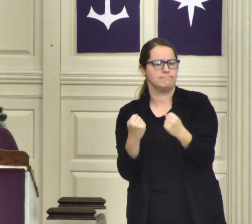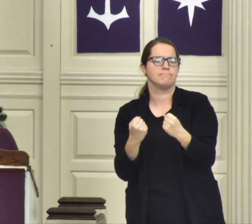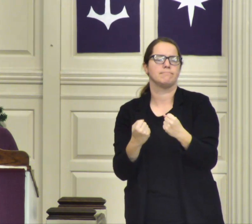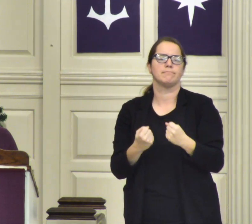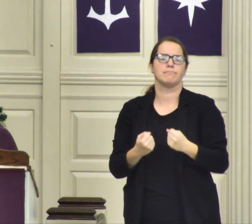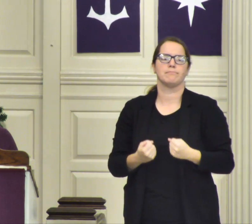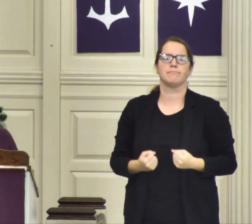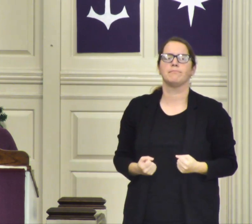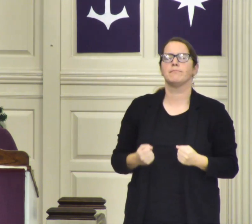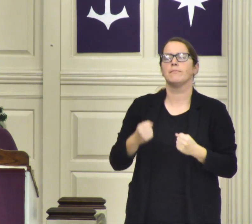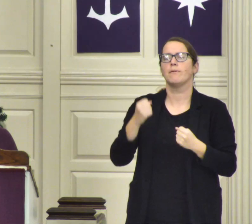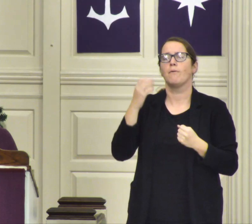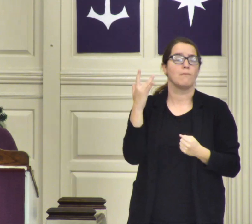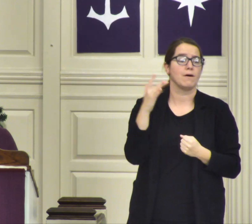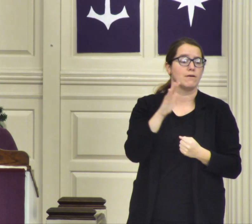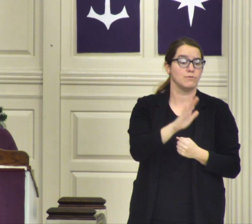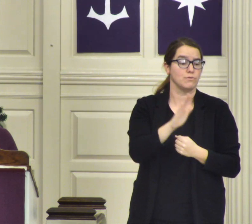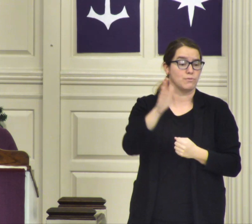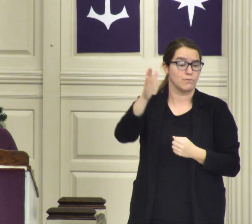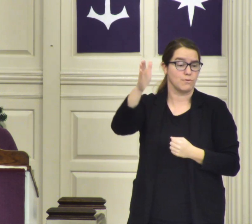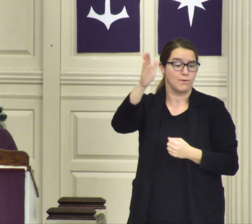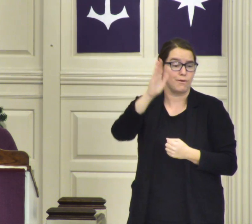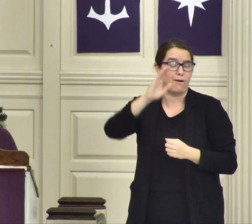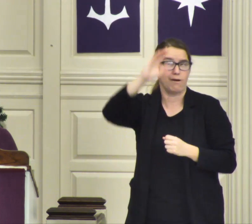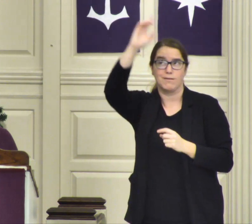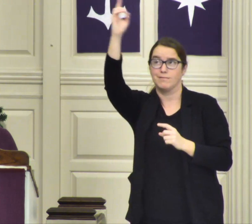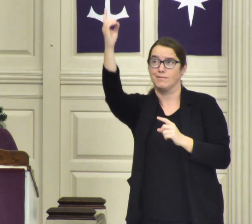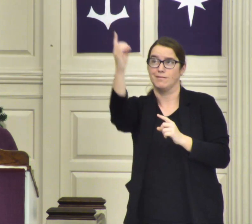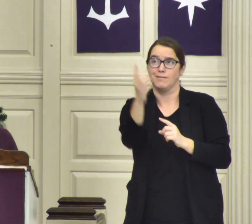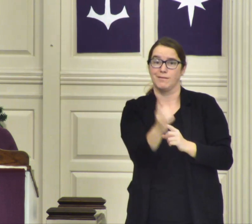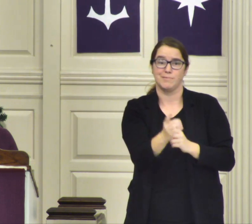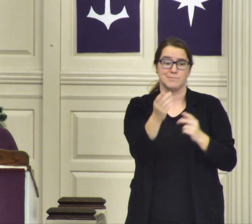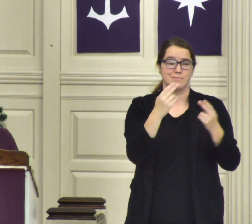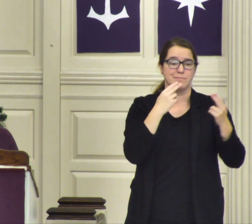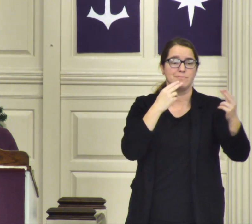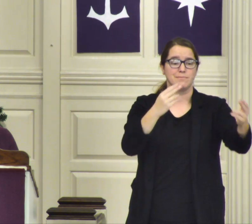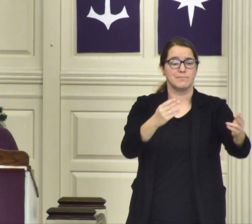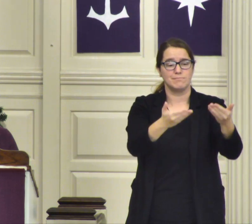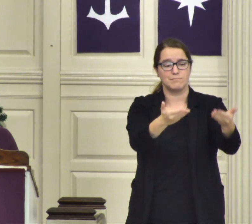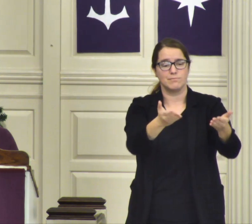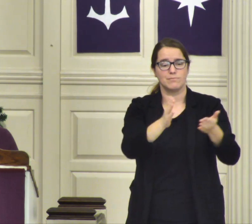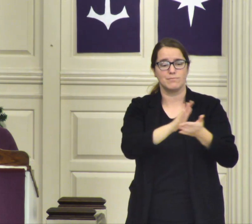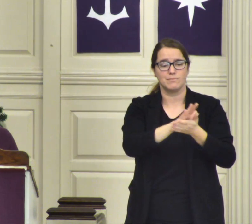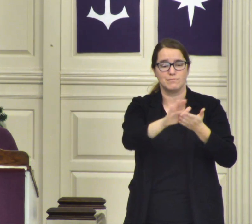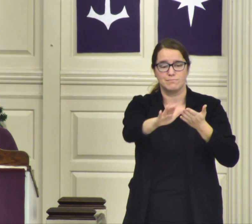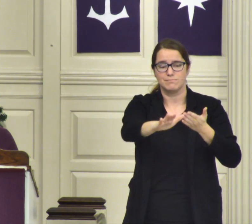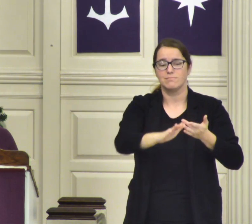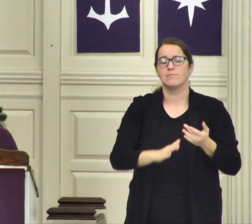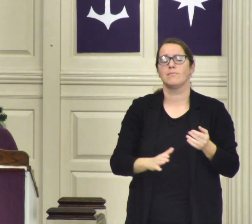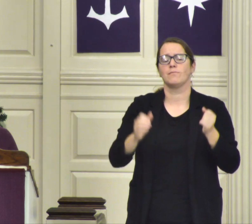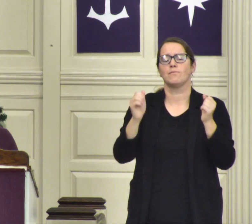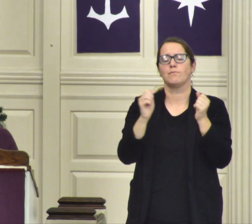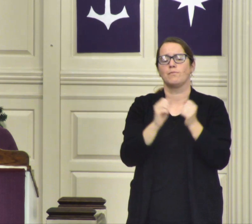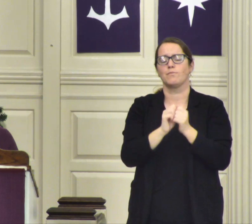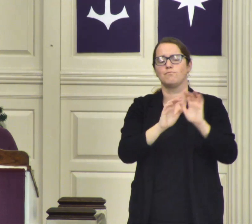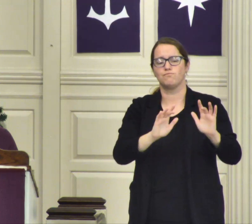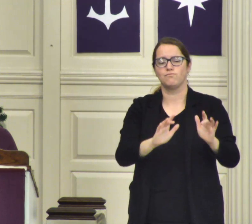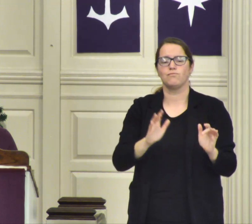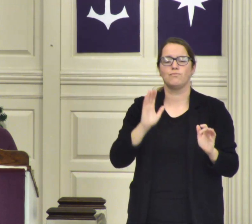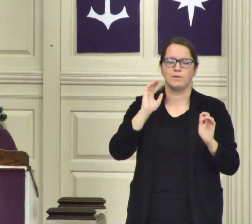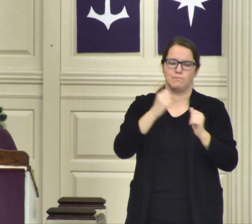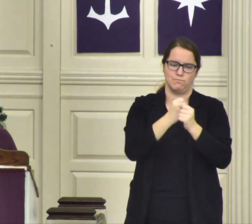Here is your God. He comes with vindication. With divine recompense, he comes to save you.